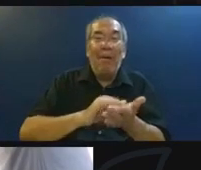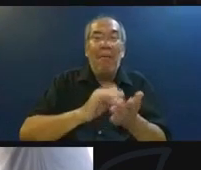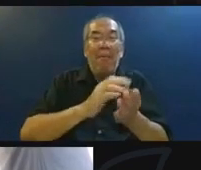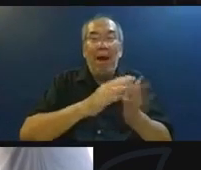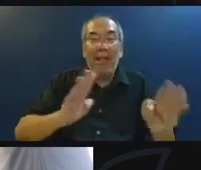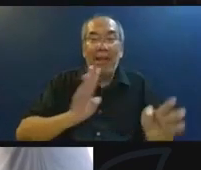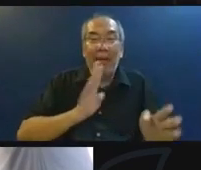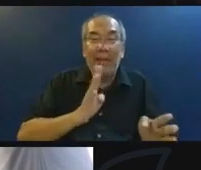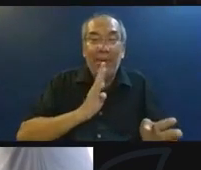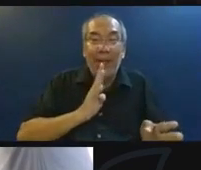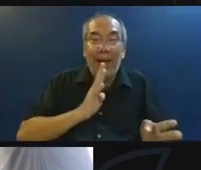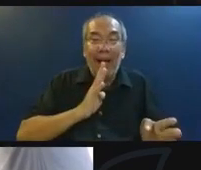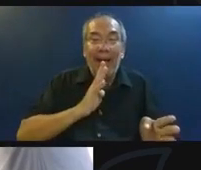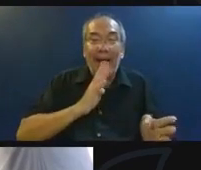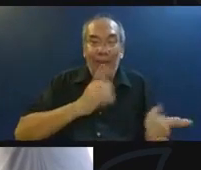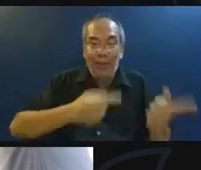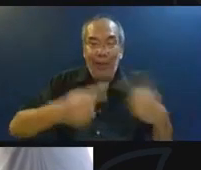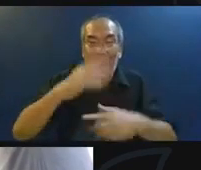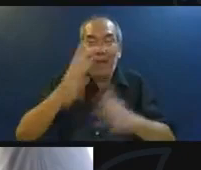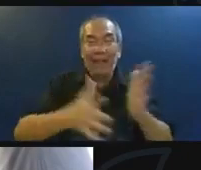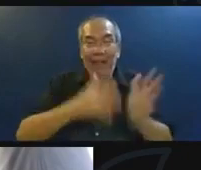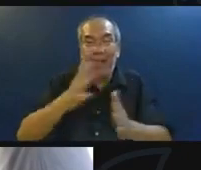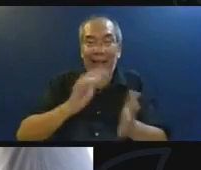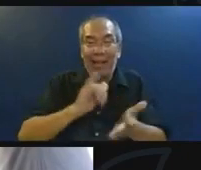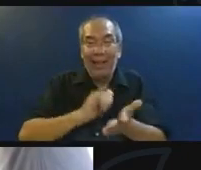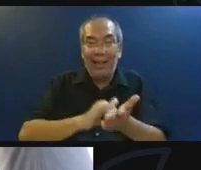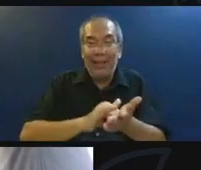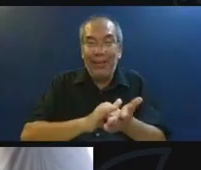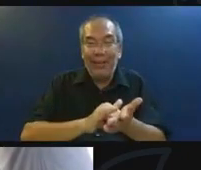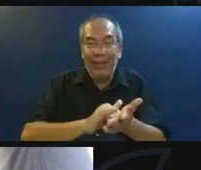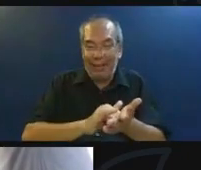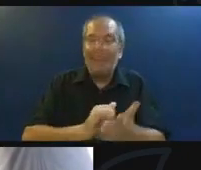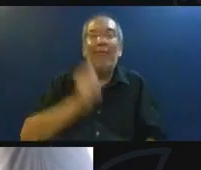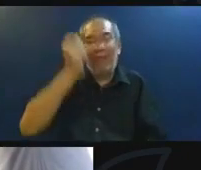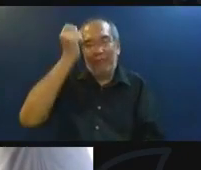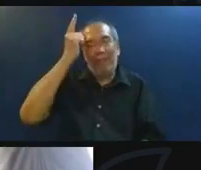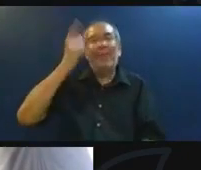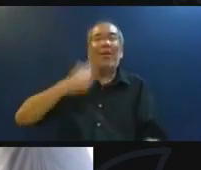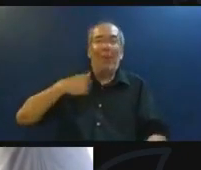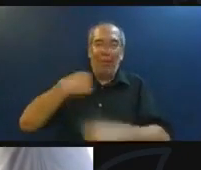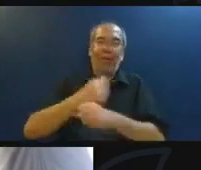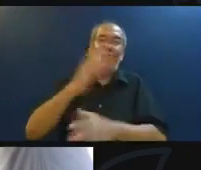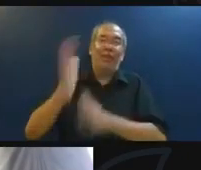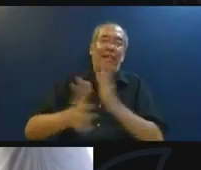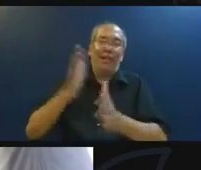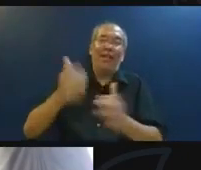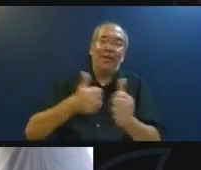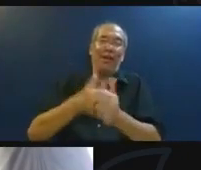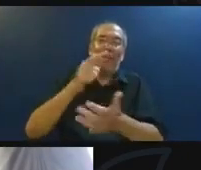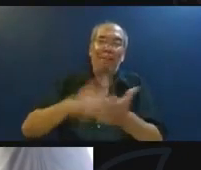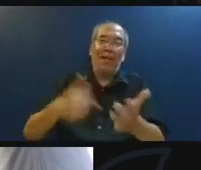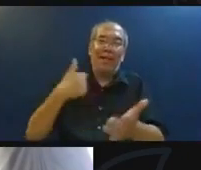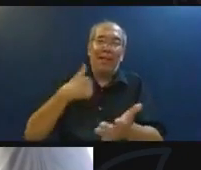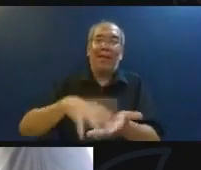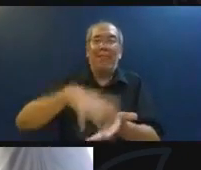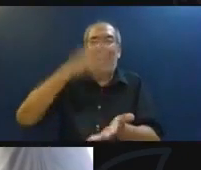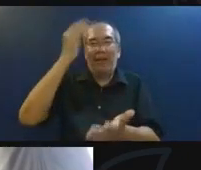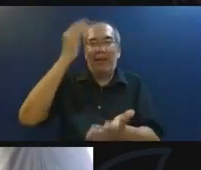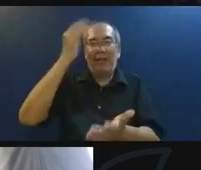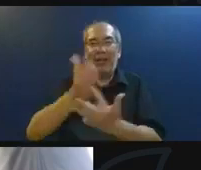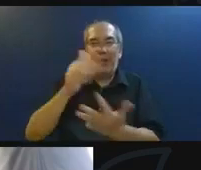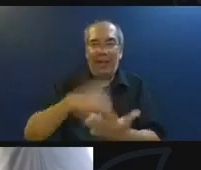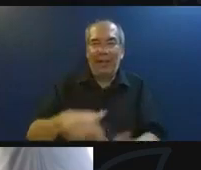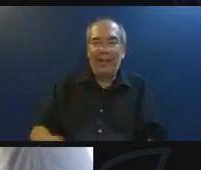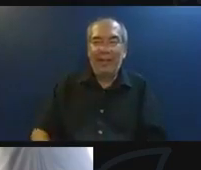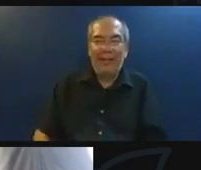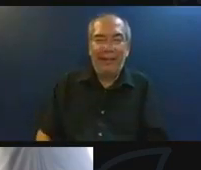in spoken language and also written language. Susu, S-U-S-U. So the same thing is like if